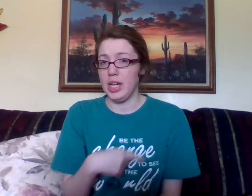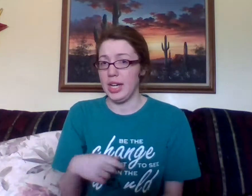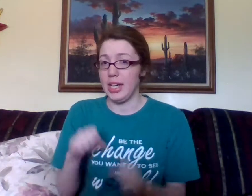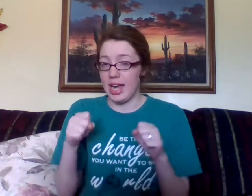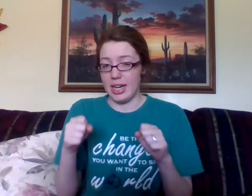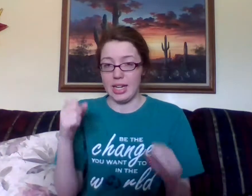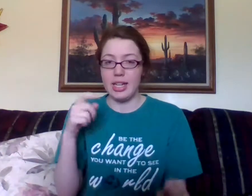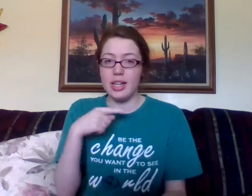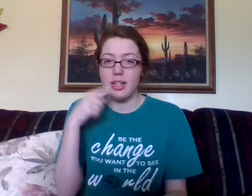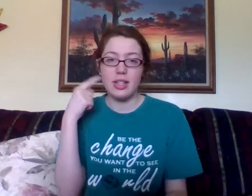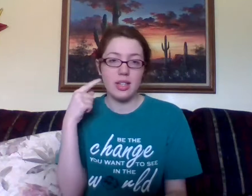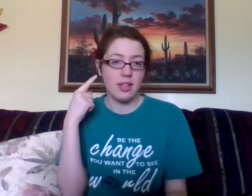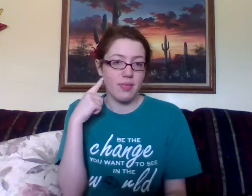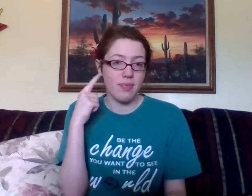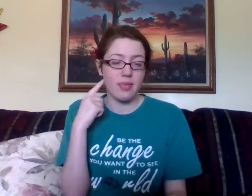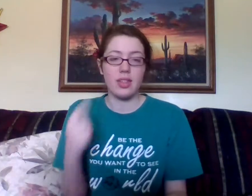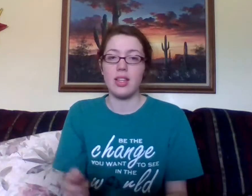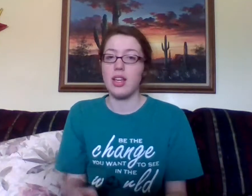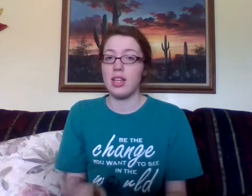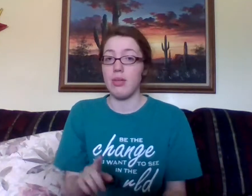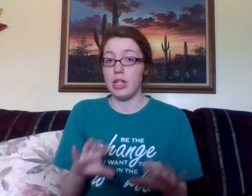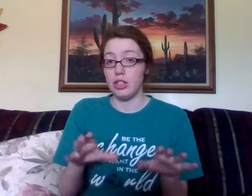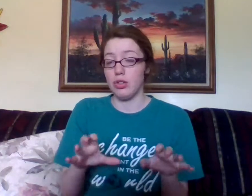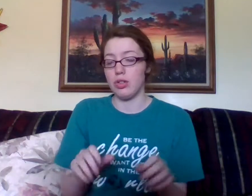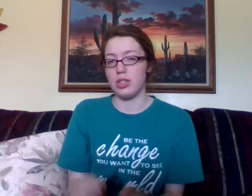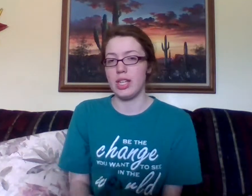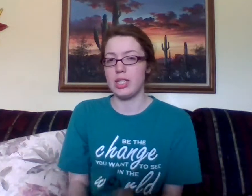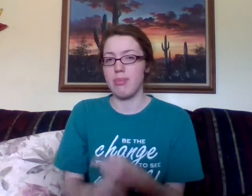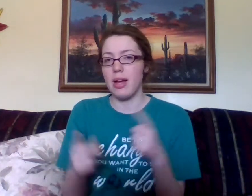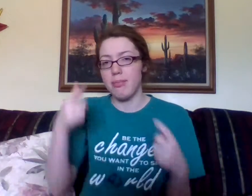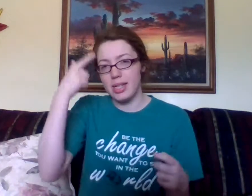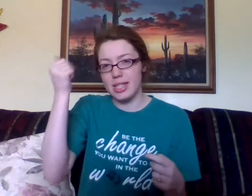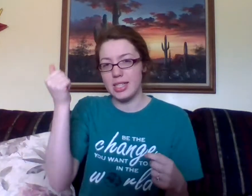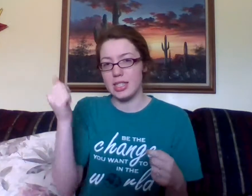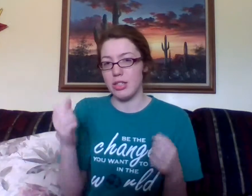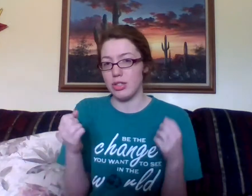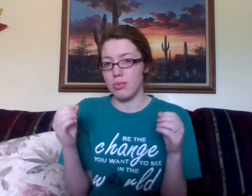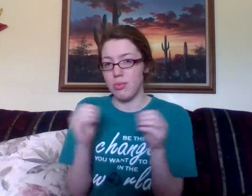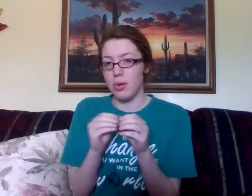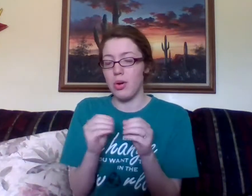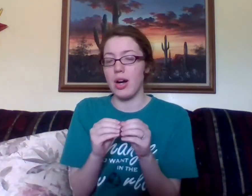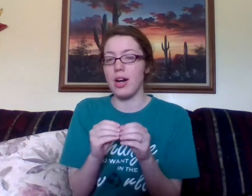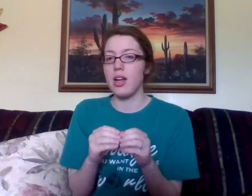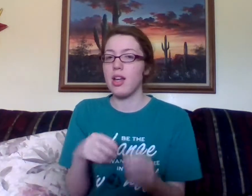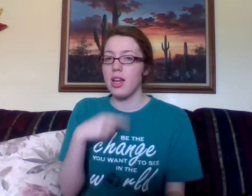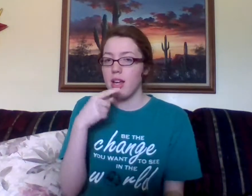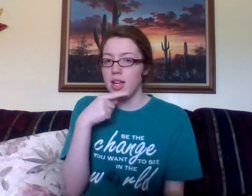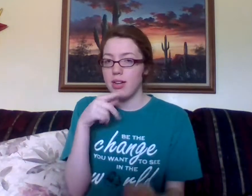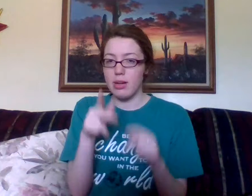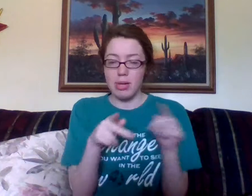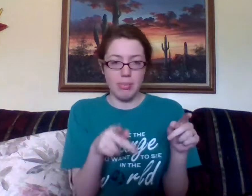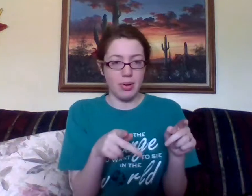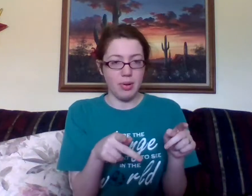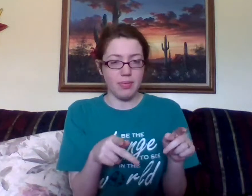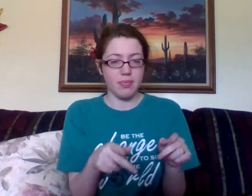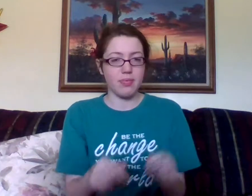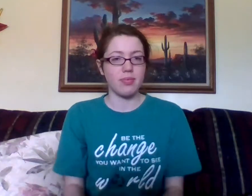we can hear that we do those things, but because there's more hearing people,